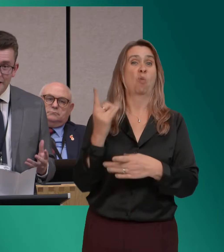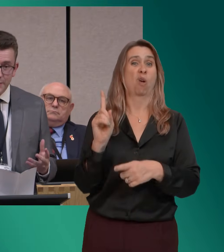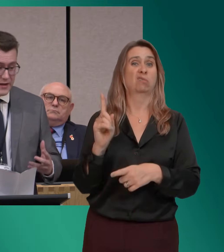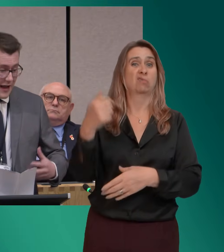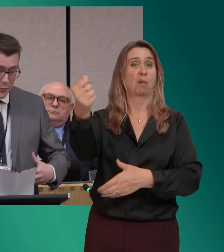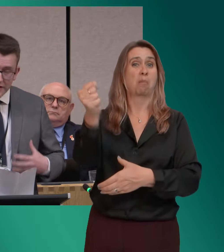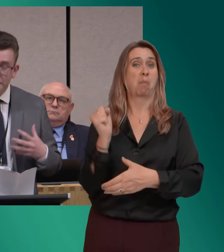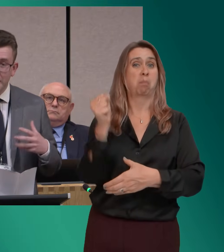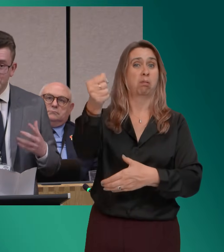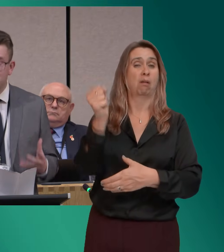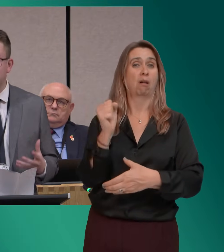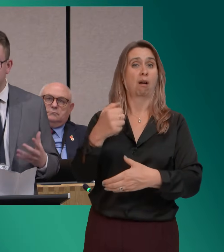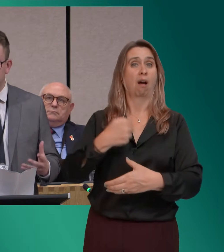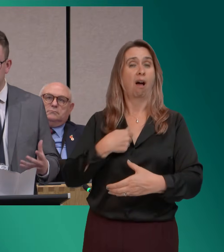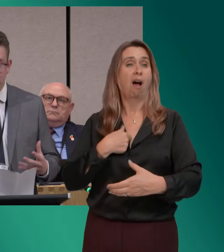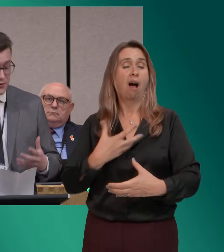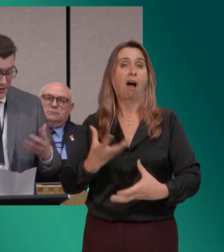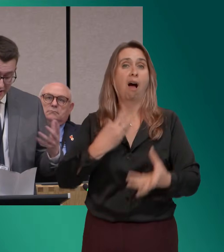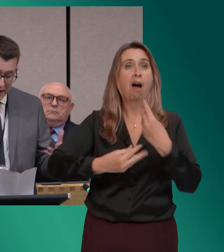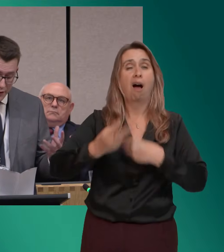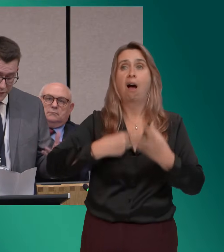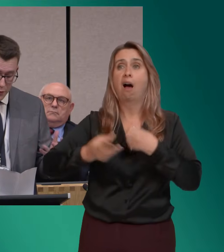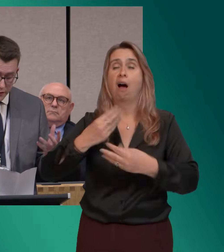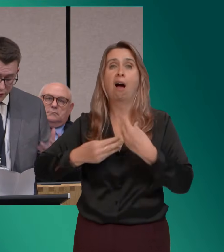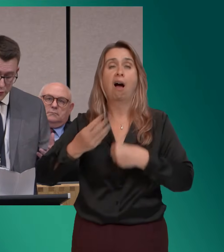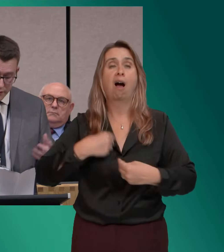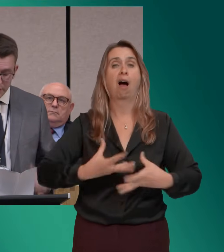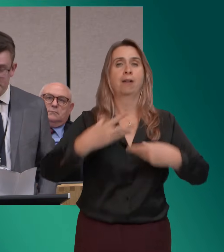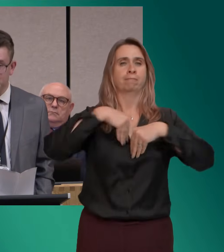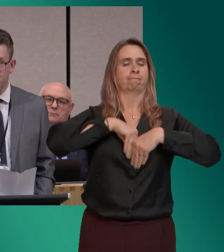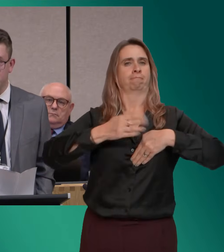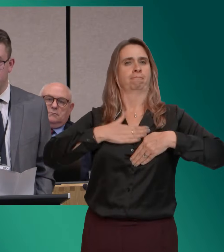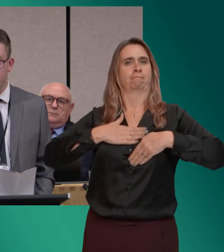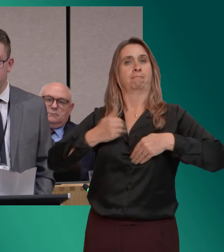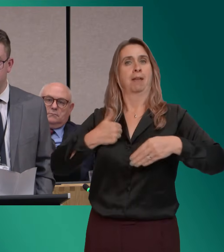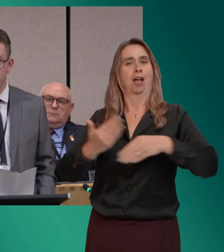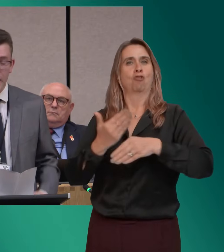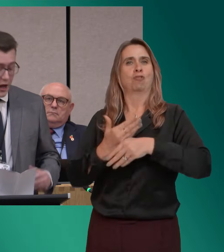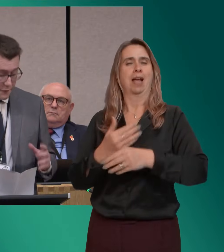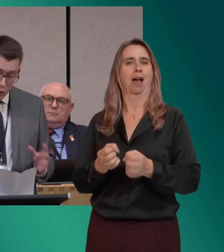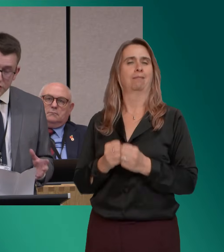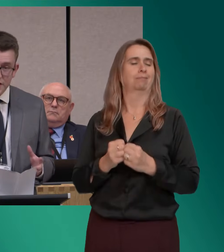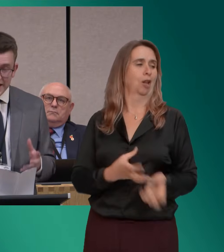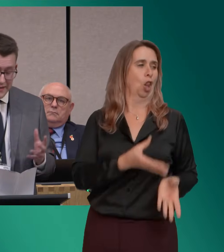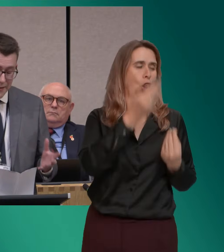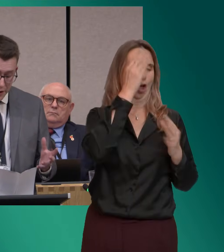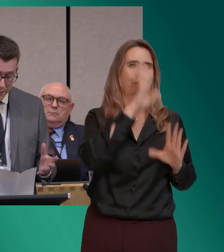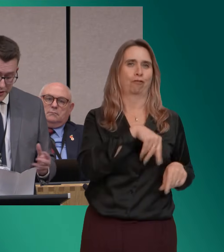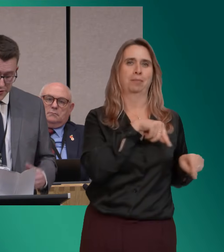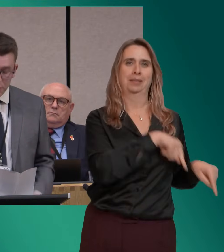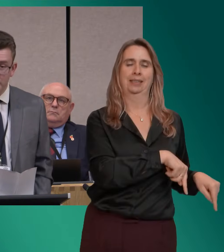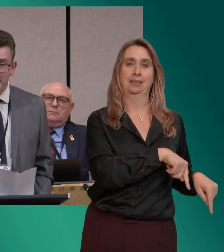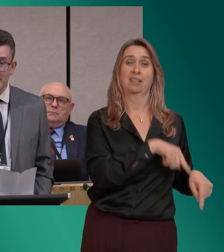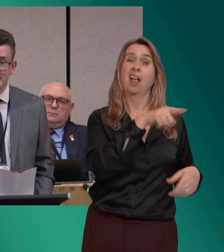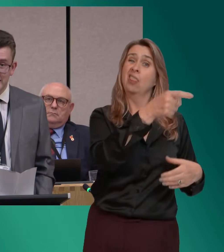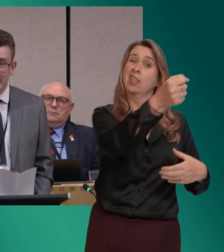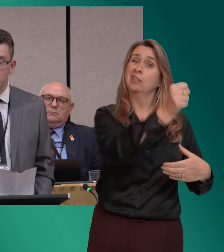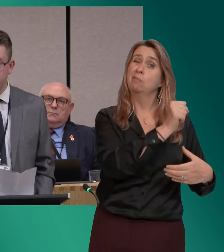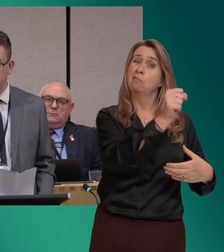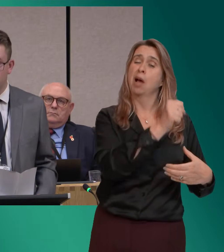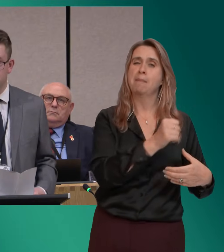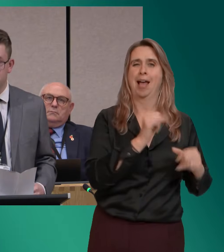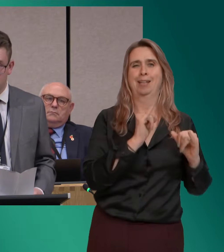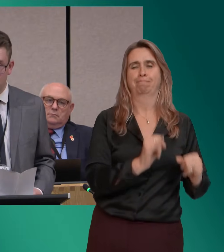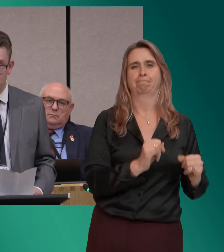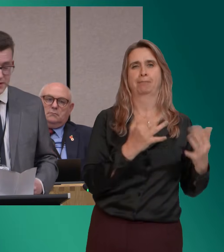that gave me helped me develop foundational skills that I carried forward through the rest of my career. Unfortunately, that pub I used to work in has now